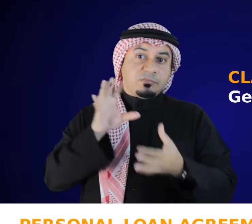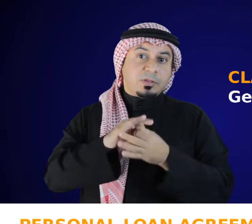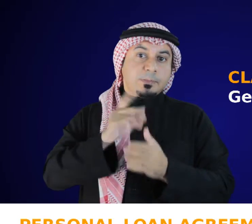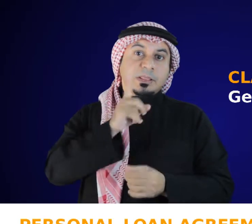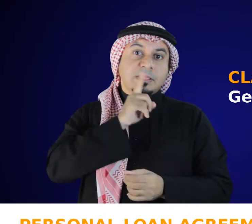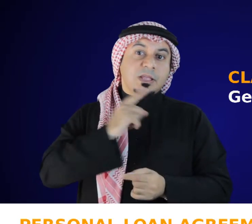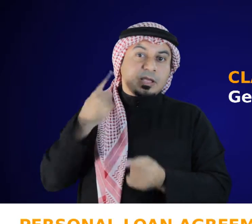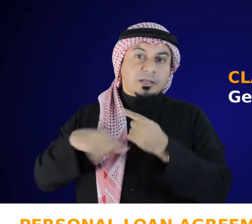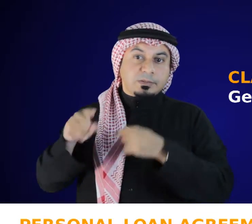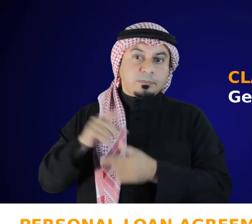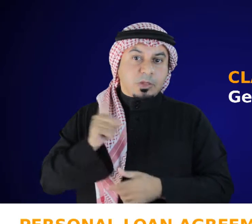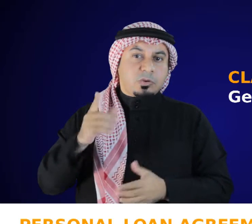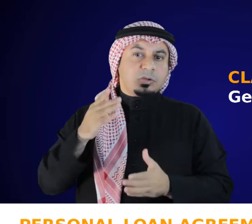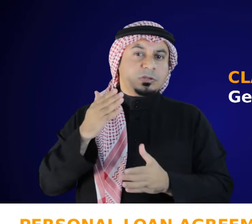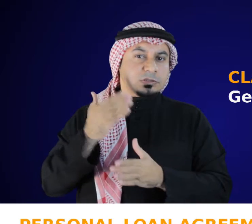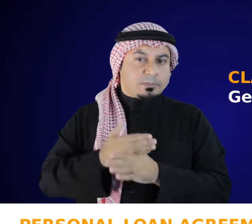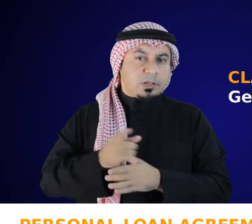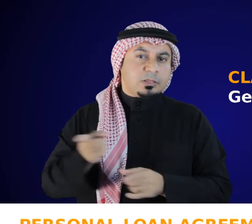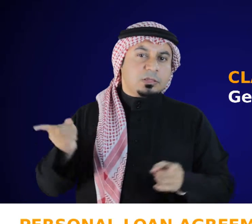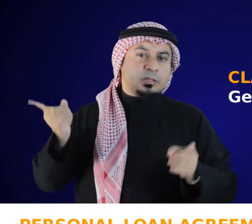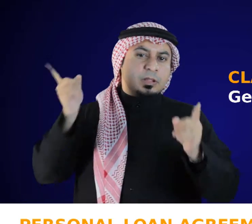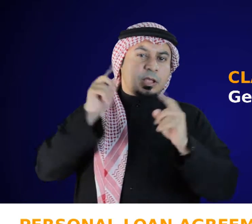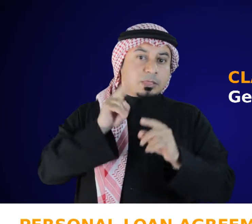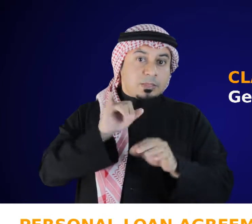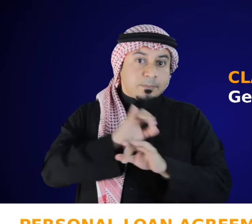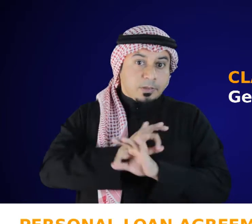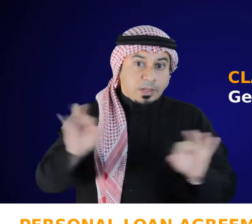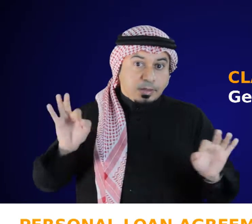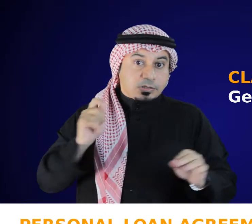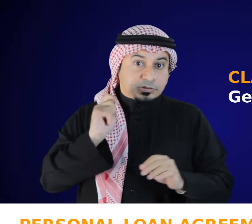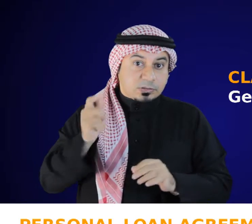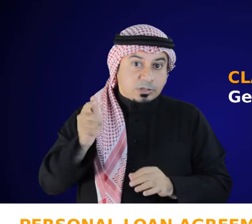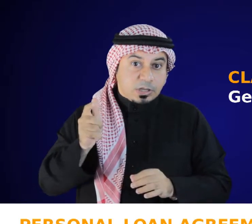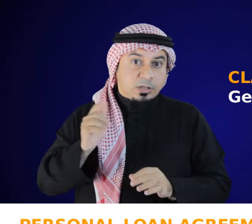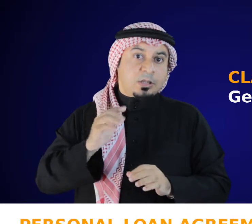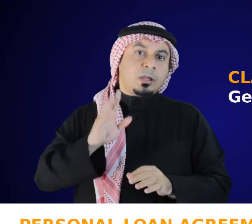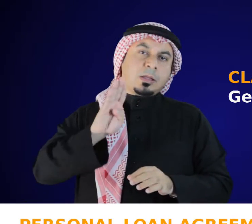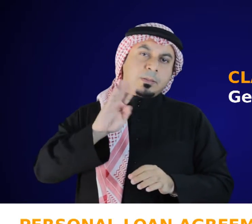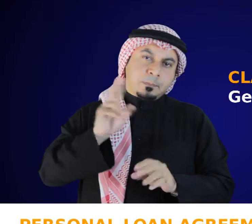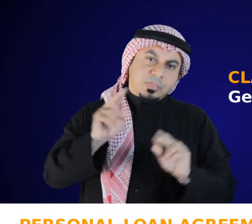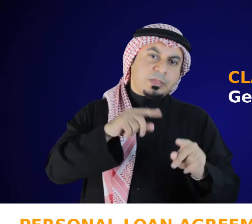if a lawsuit is filed by the bank or the customer or others.